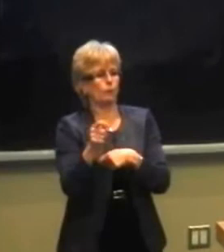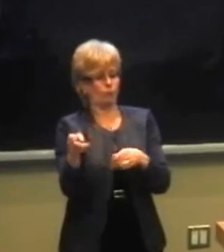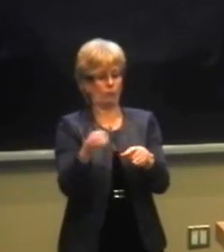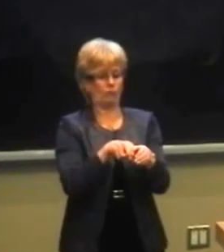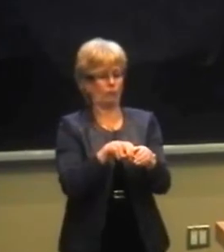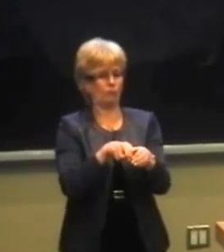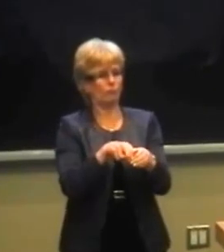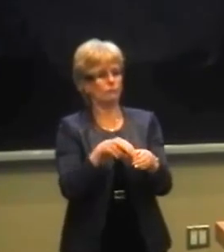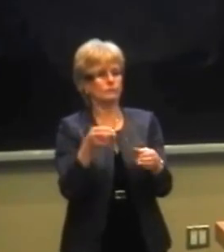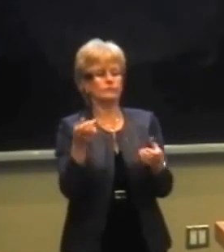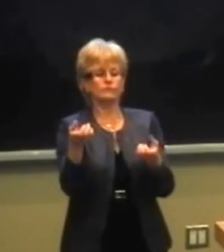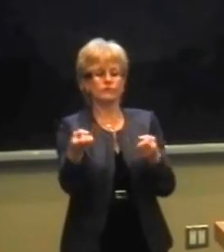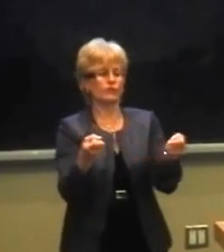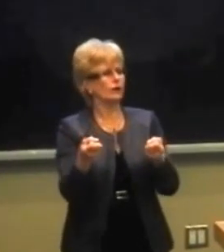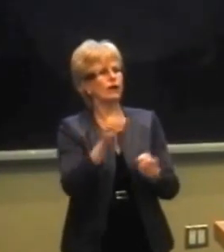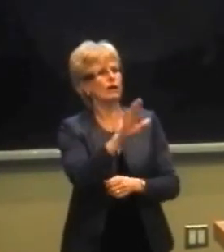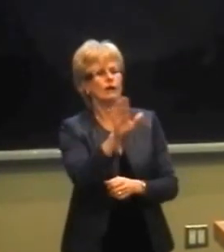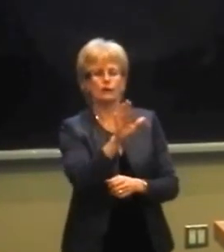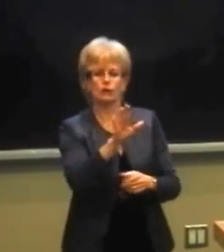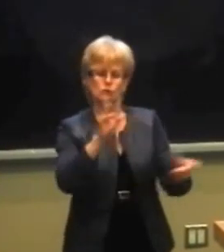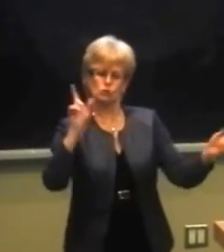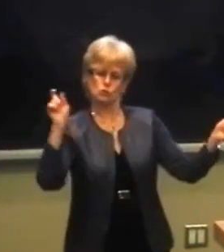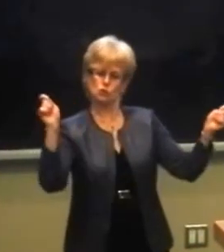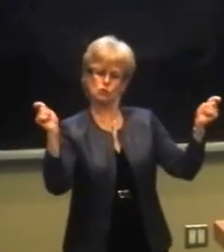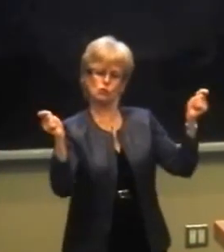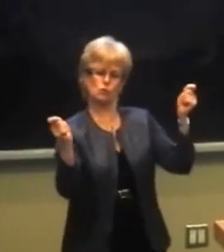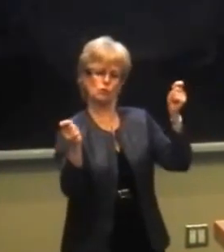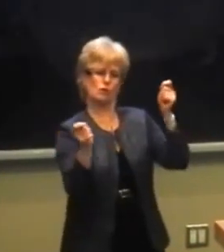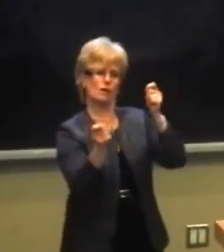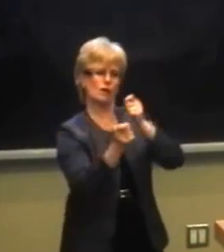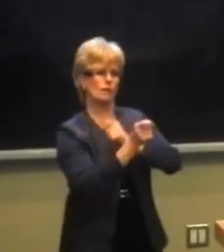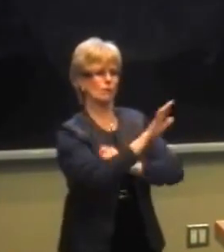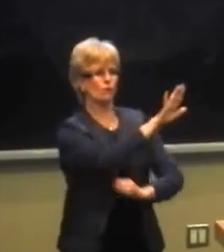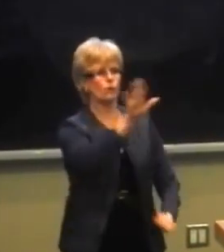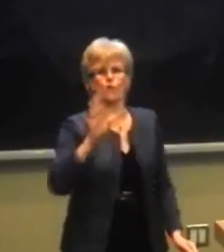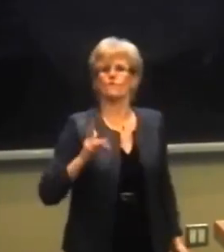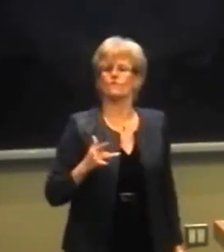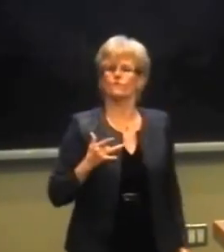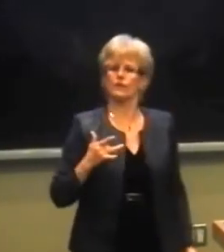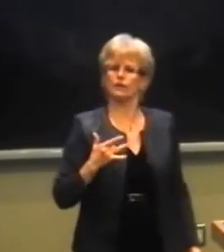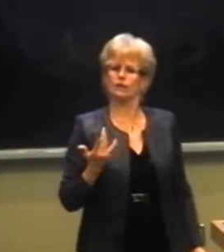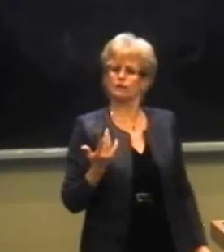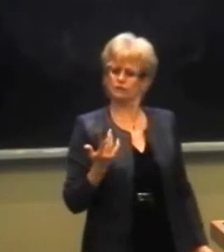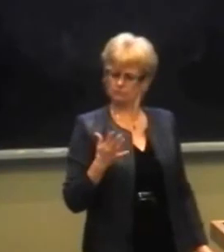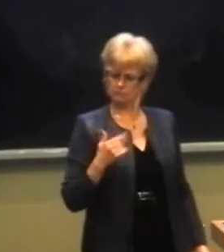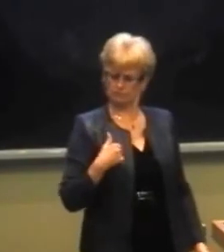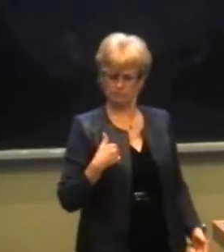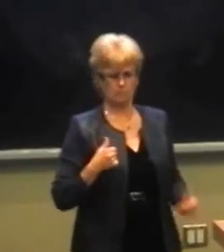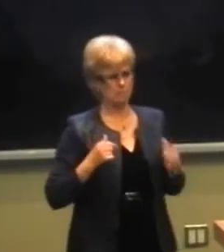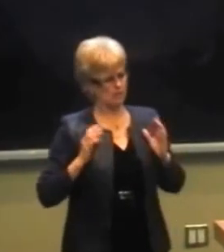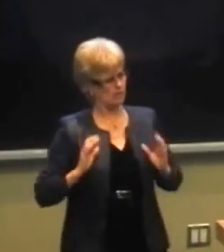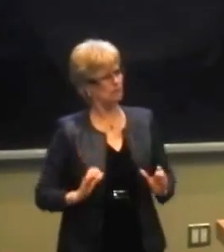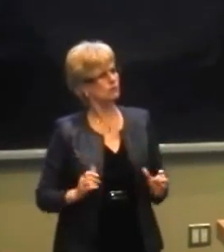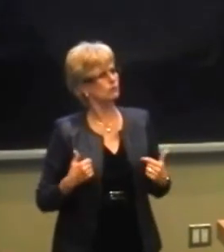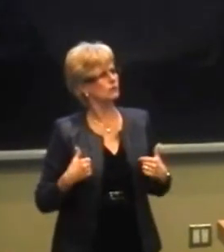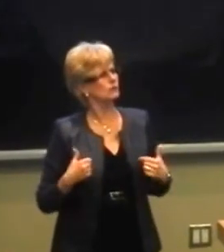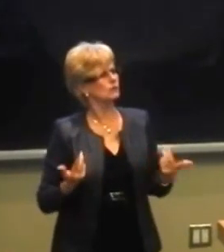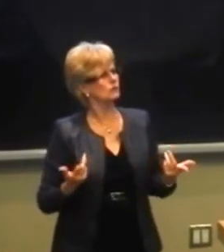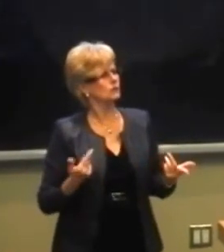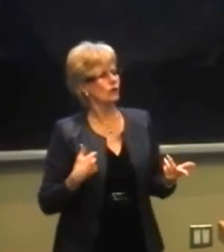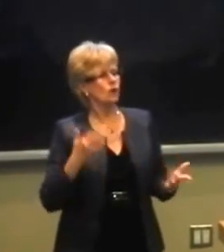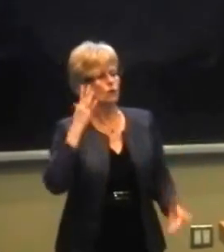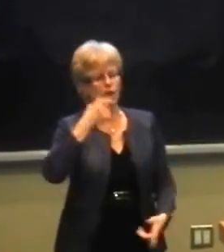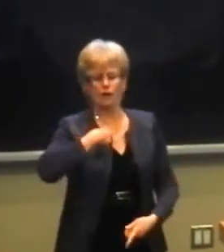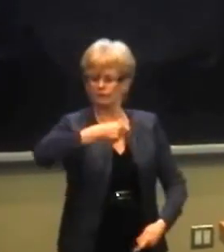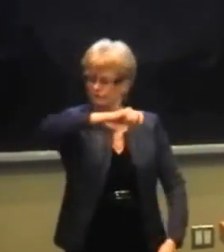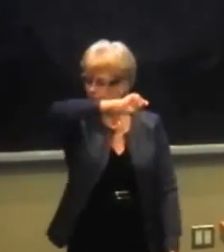on, the vehicles that you ride on. We have to transform the way you feel treated as a customer. So we're embarking upon a